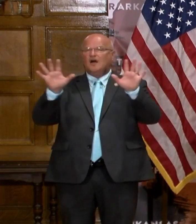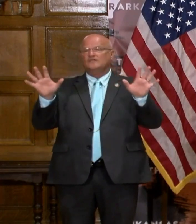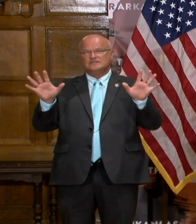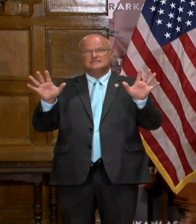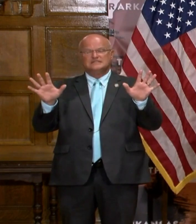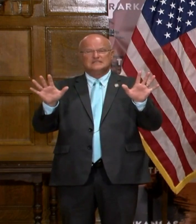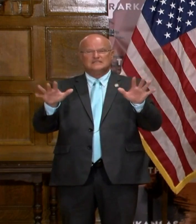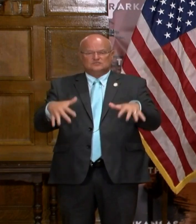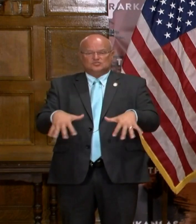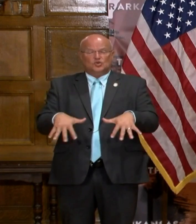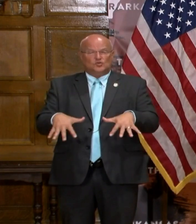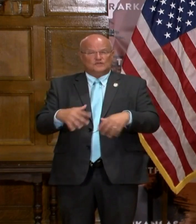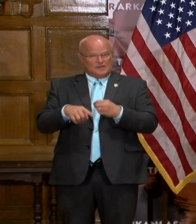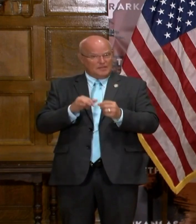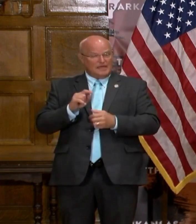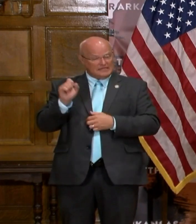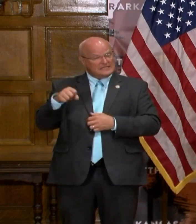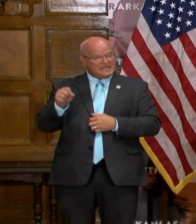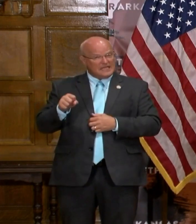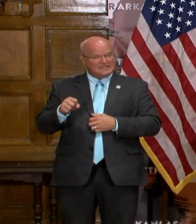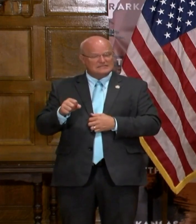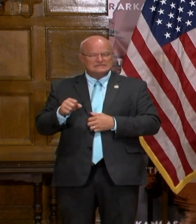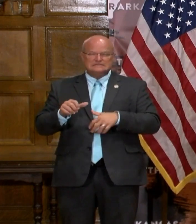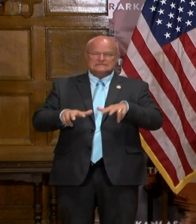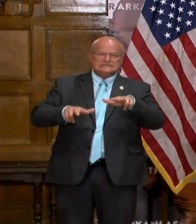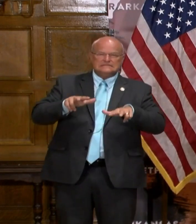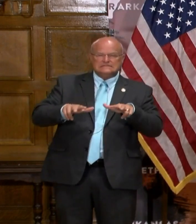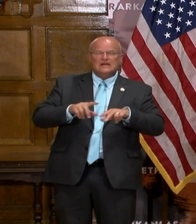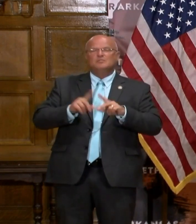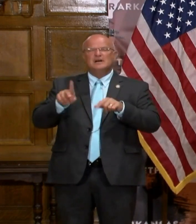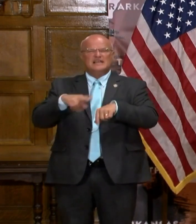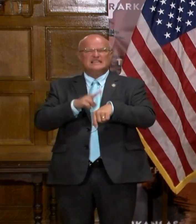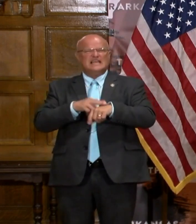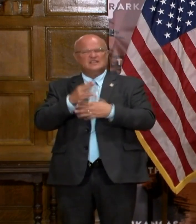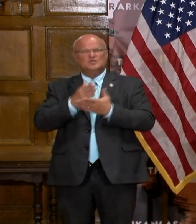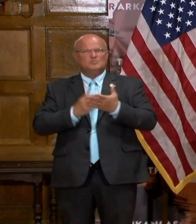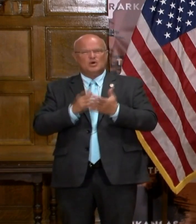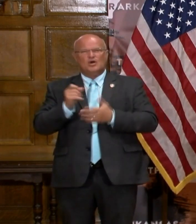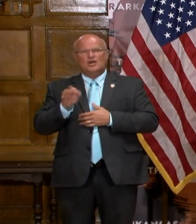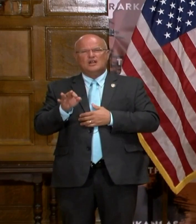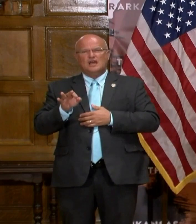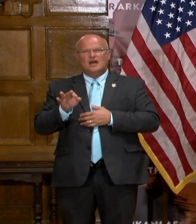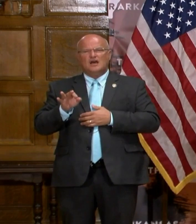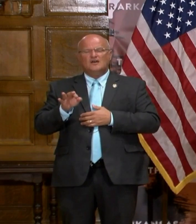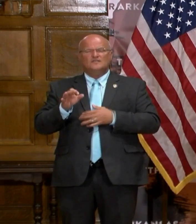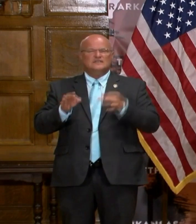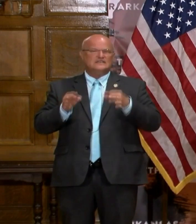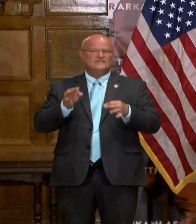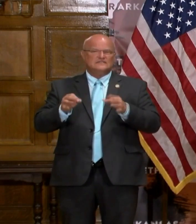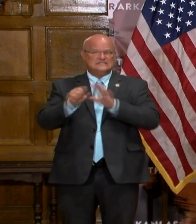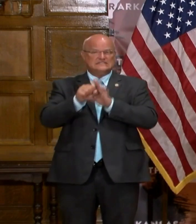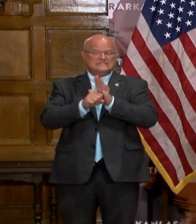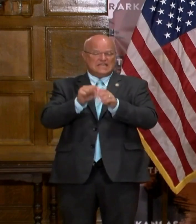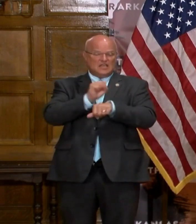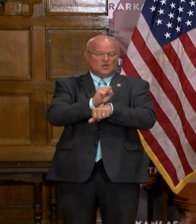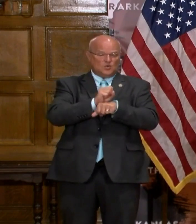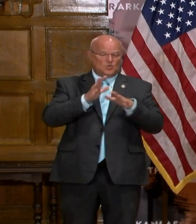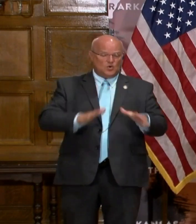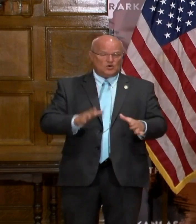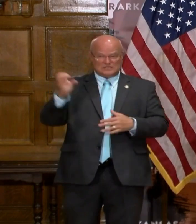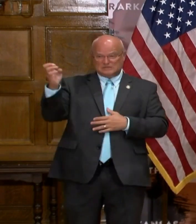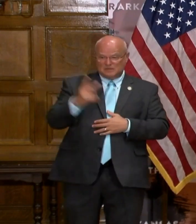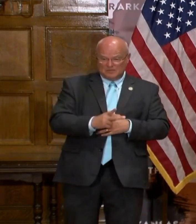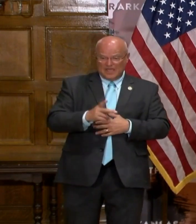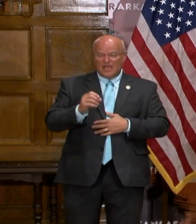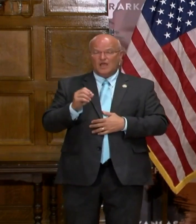obviously nervousness about it. There's uncertainty, and that's just the natural part of whether it's state workers returning